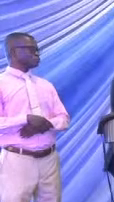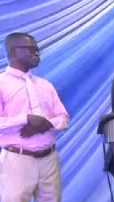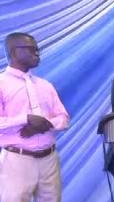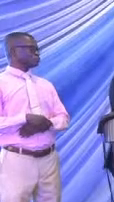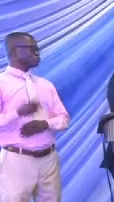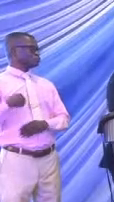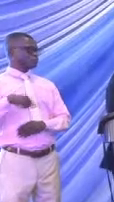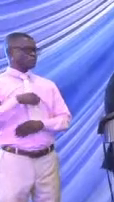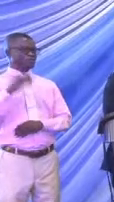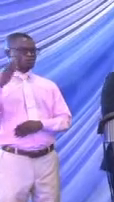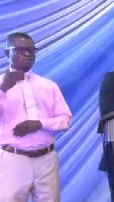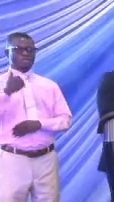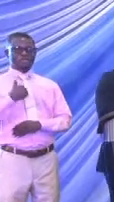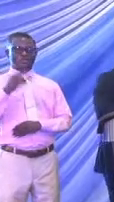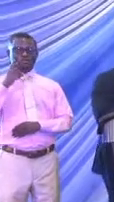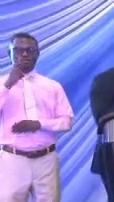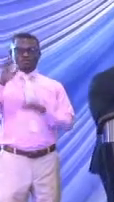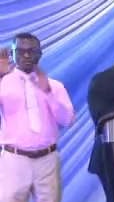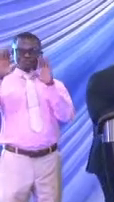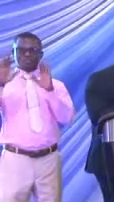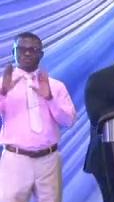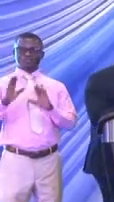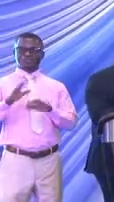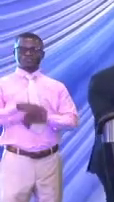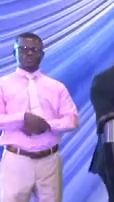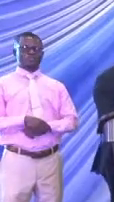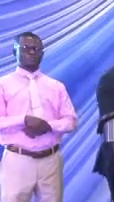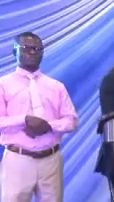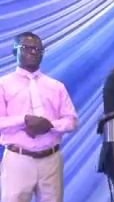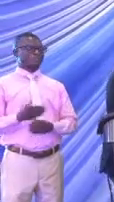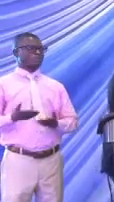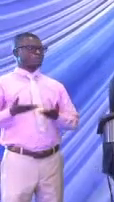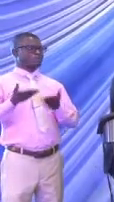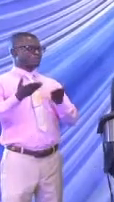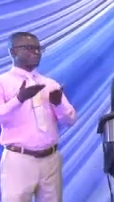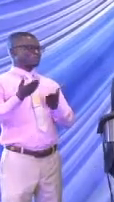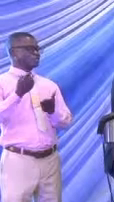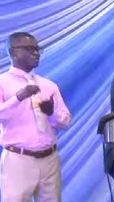We will have Her Excellency present a plaque